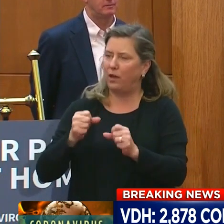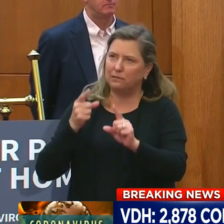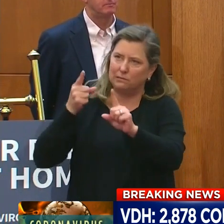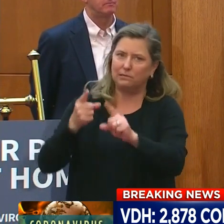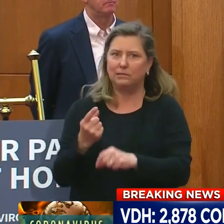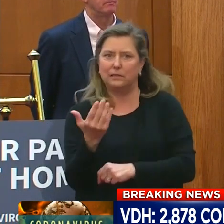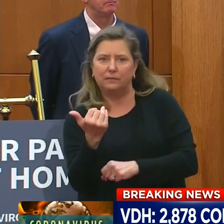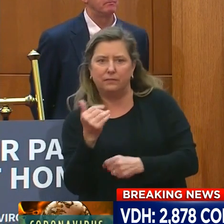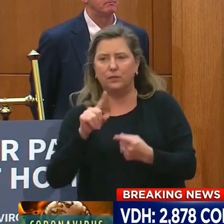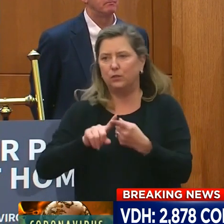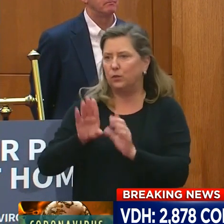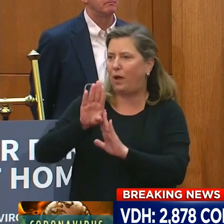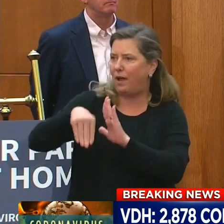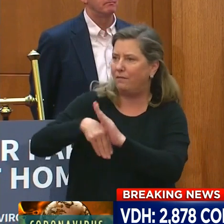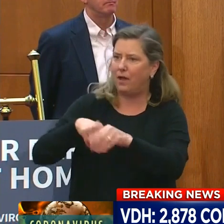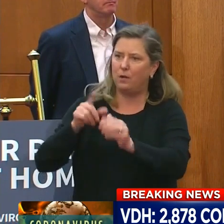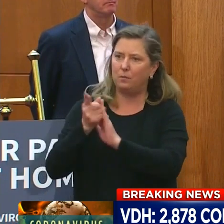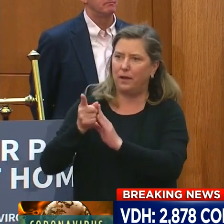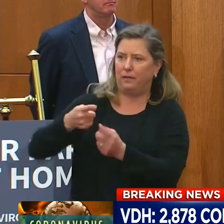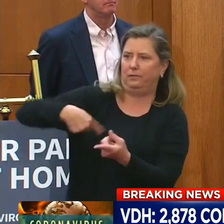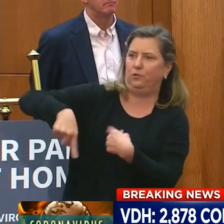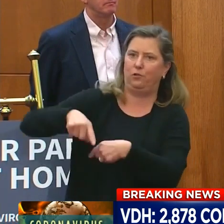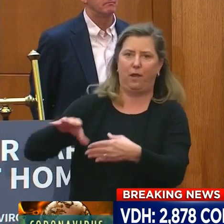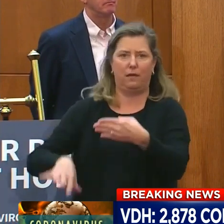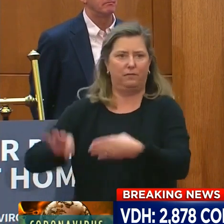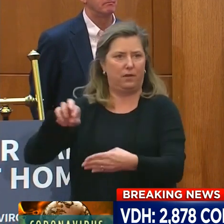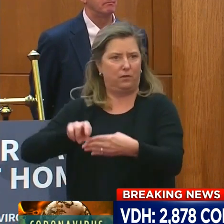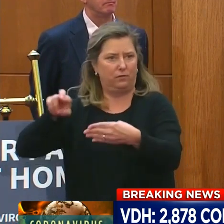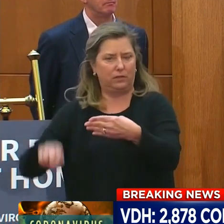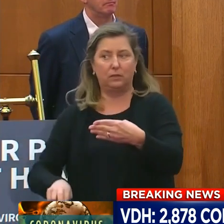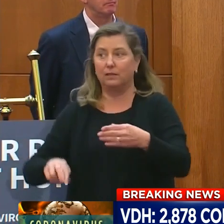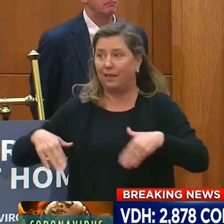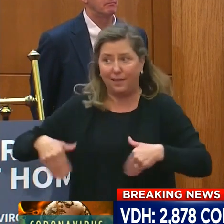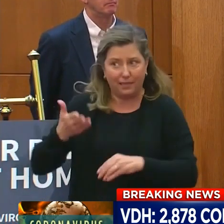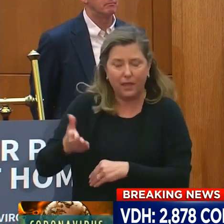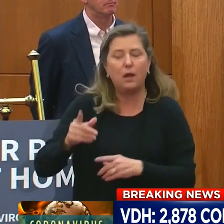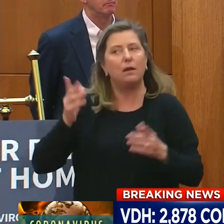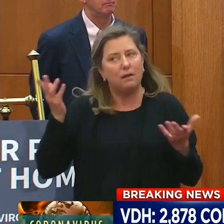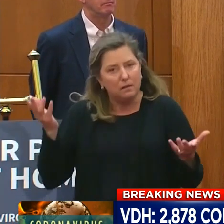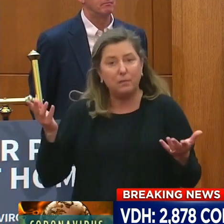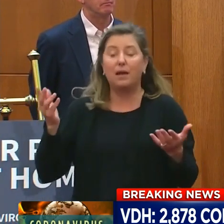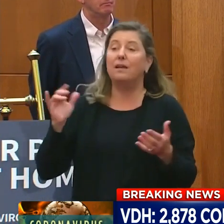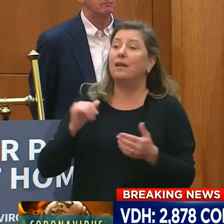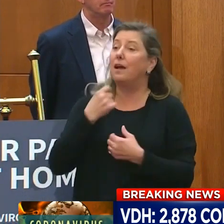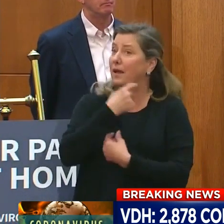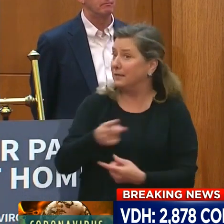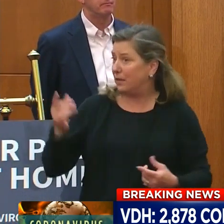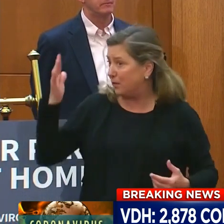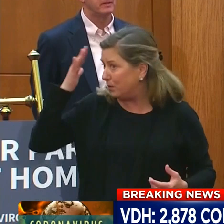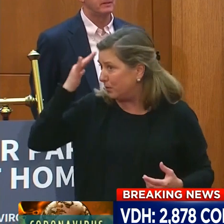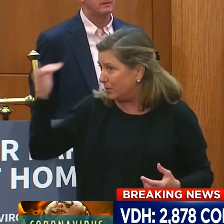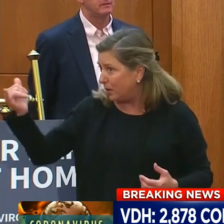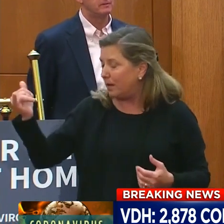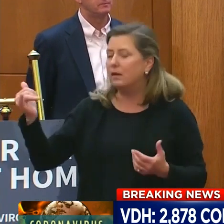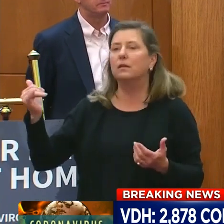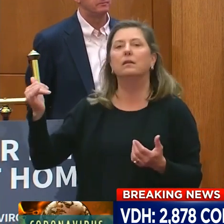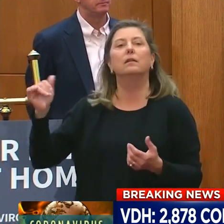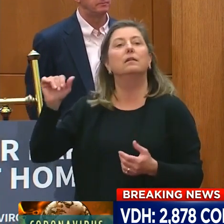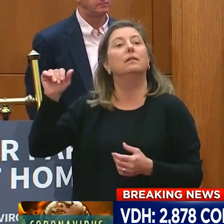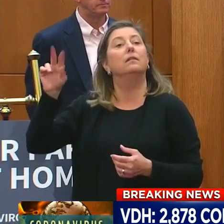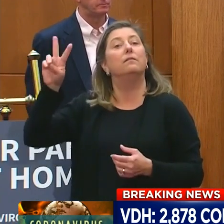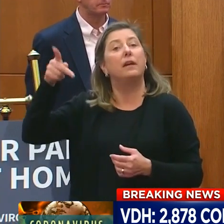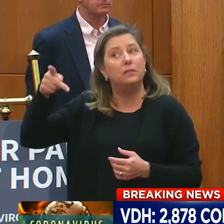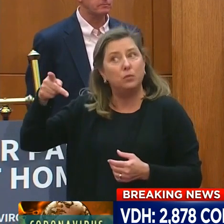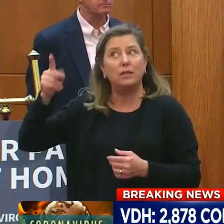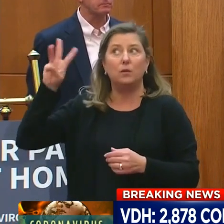15 to 30-minute turnaround, but we're not there yet. But the message, the reason I brought this point up, the message from our vice president, the